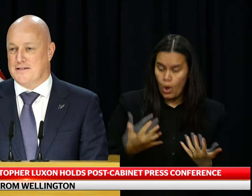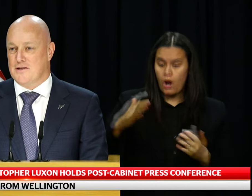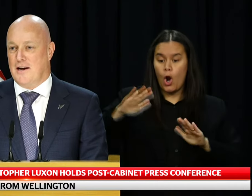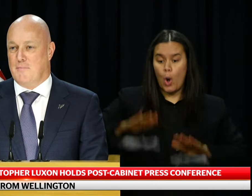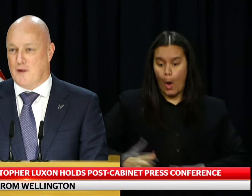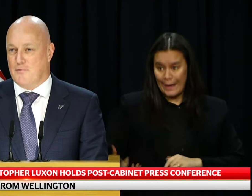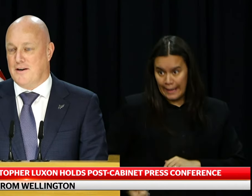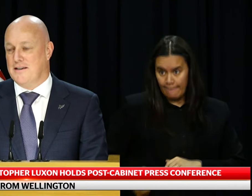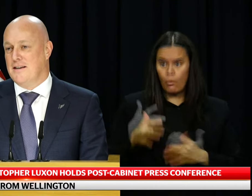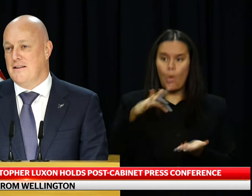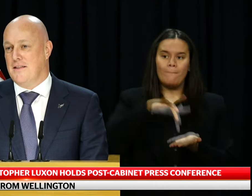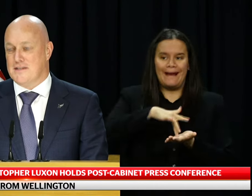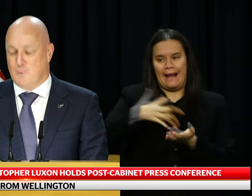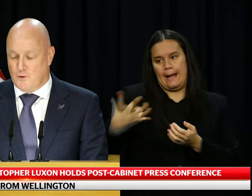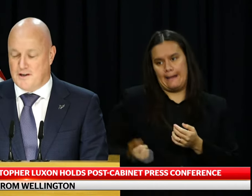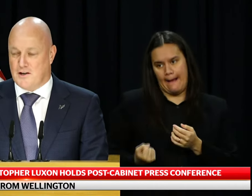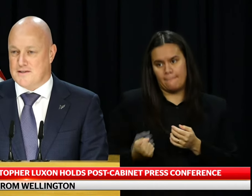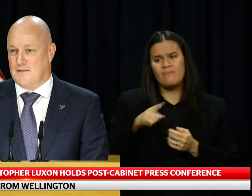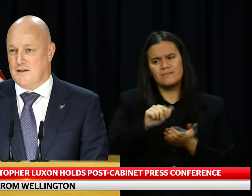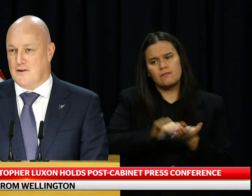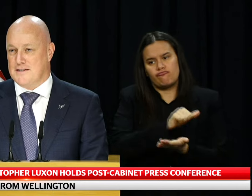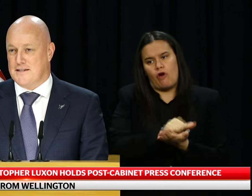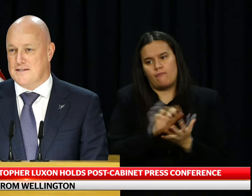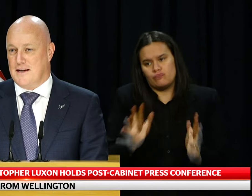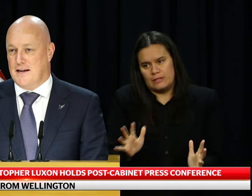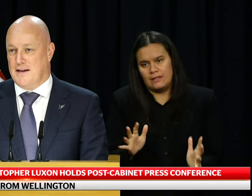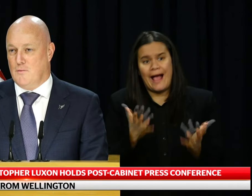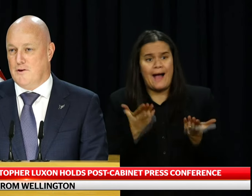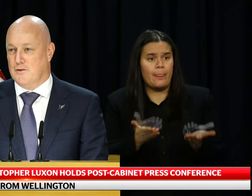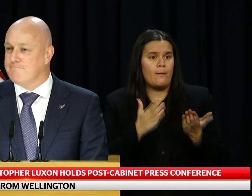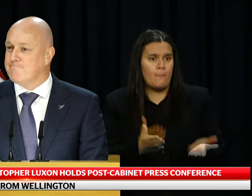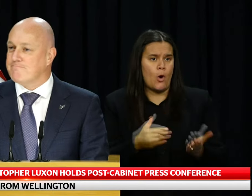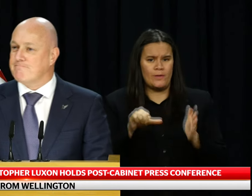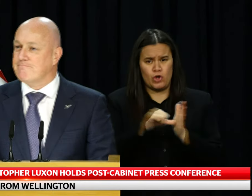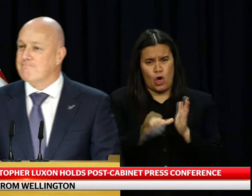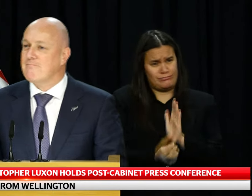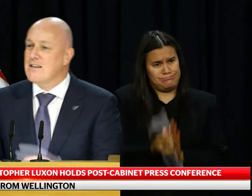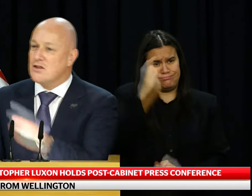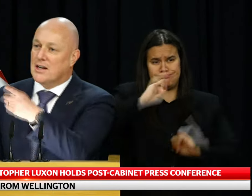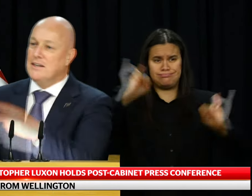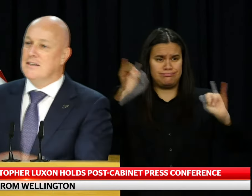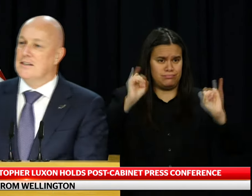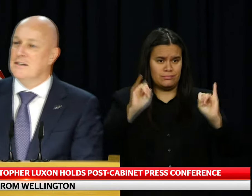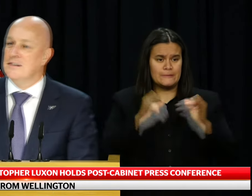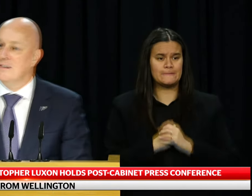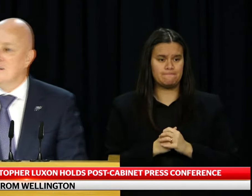necessary. We think it's entirely appropriate that they're supported in a cost of living crisis, and it will be good.